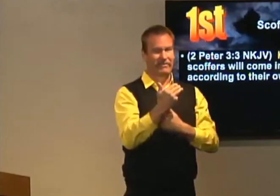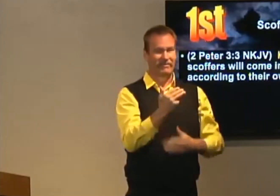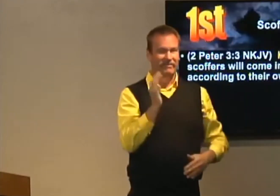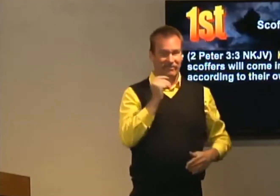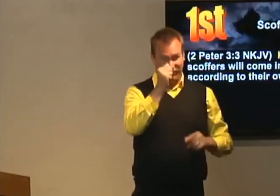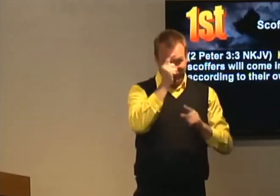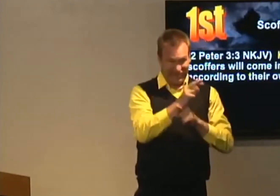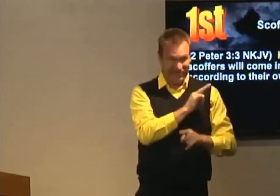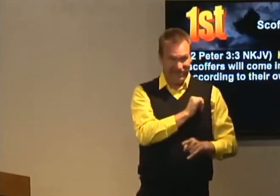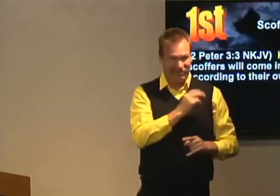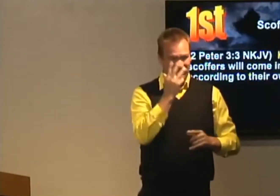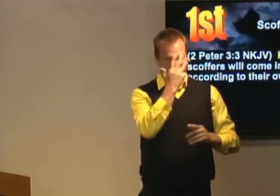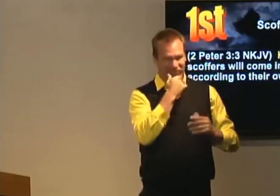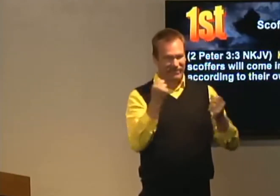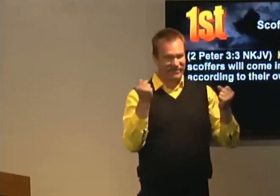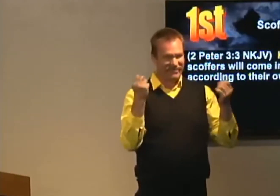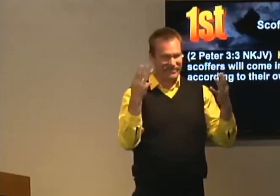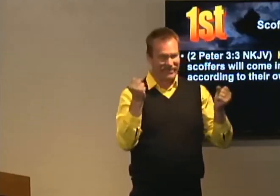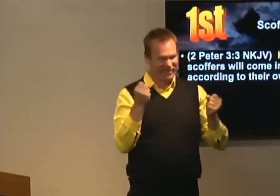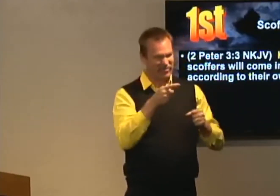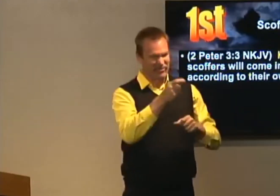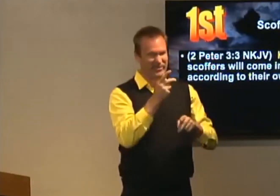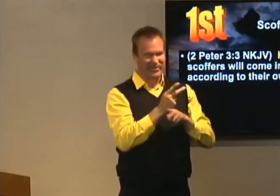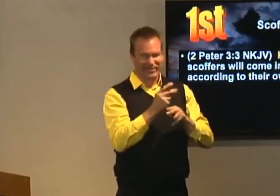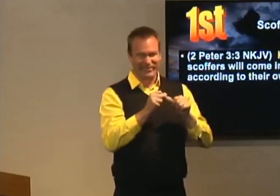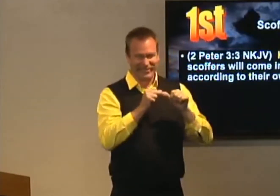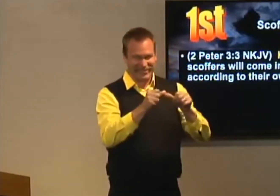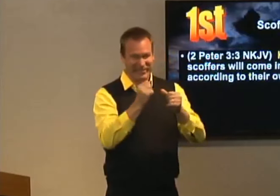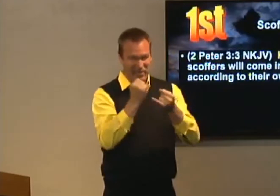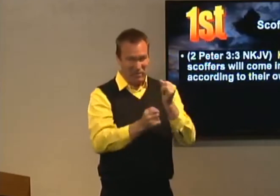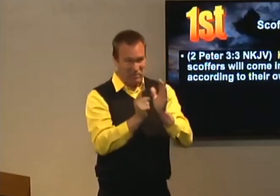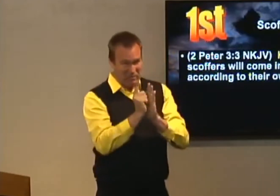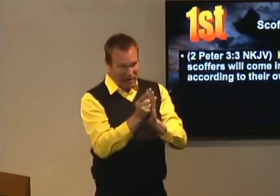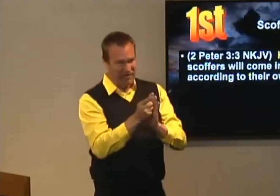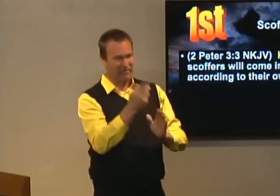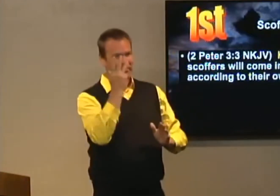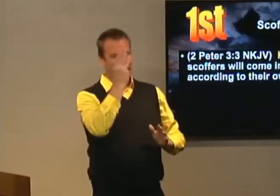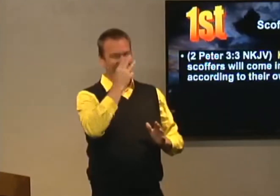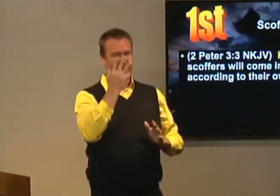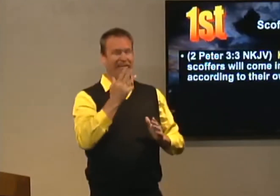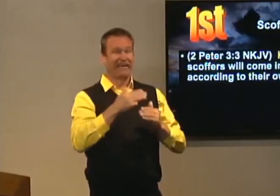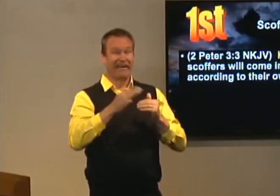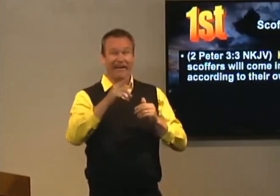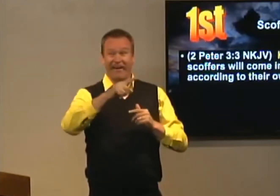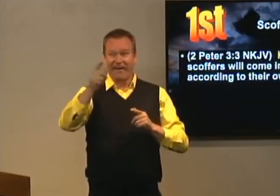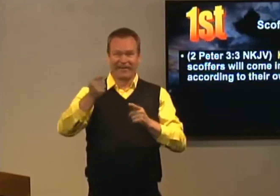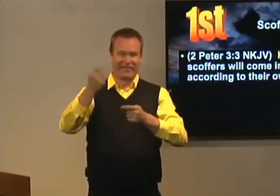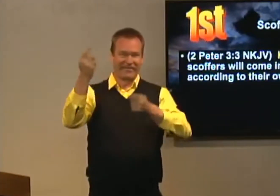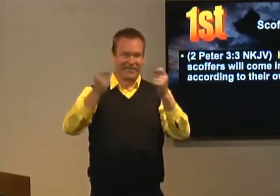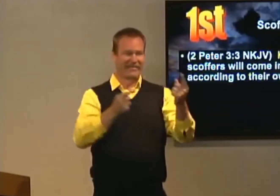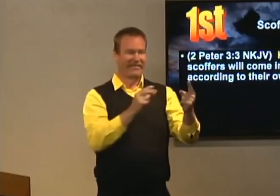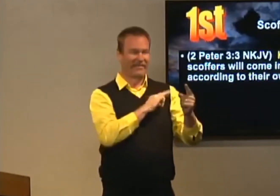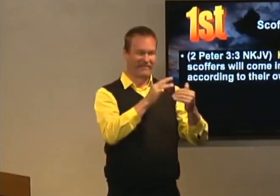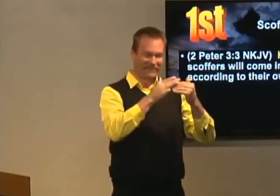be a great flood, you know? what Nehemiah